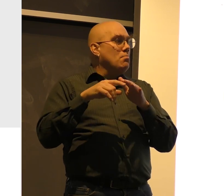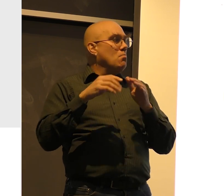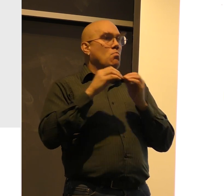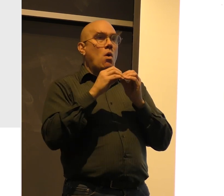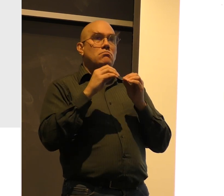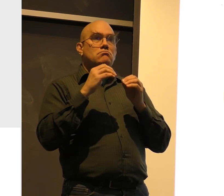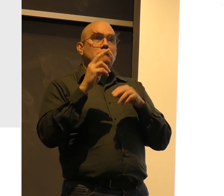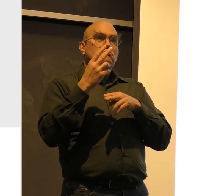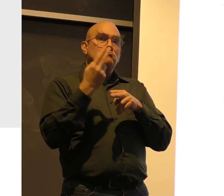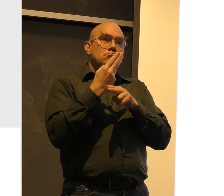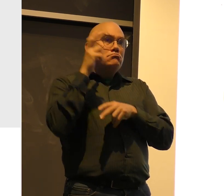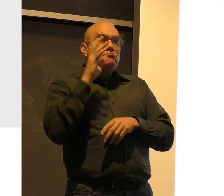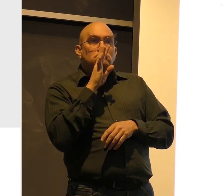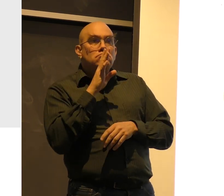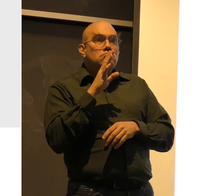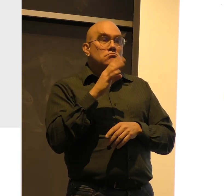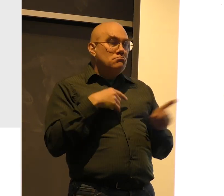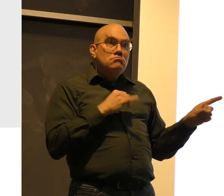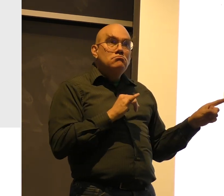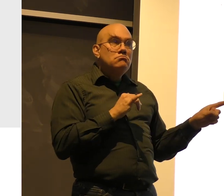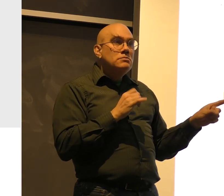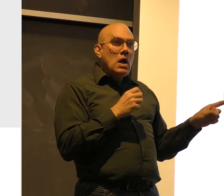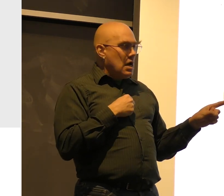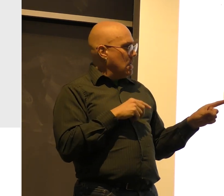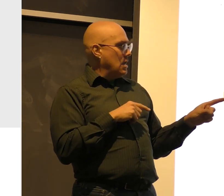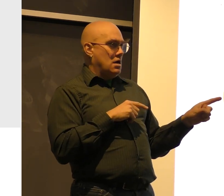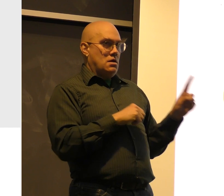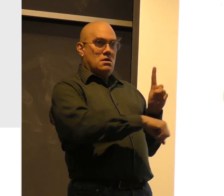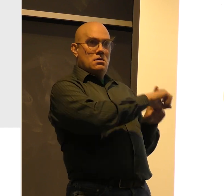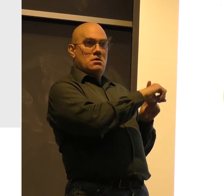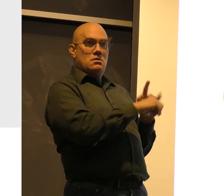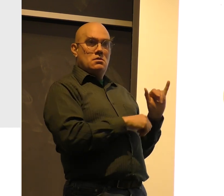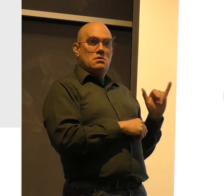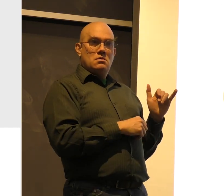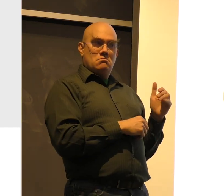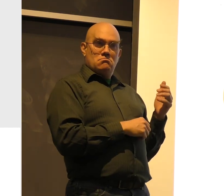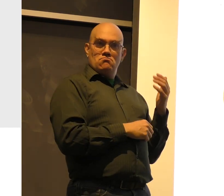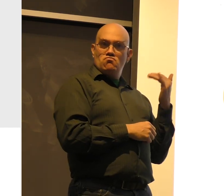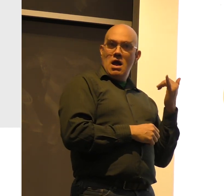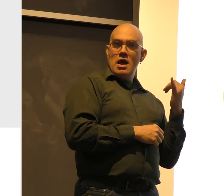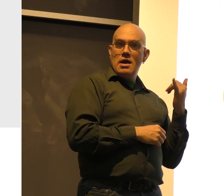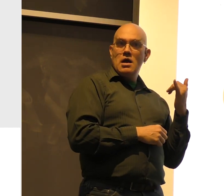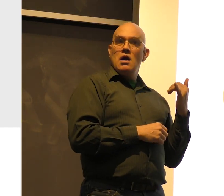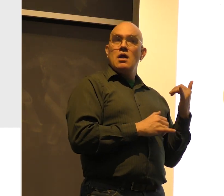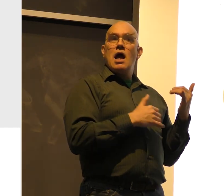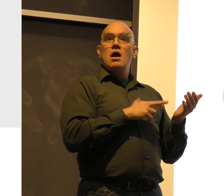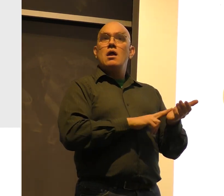up, I did not hear those things. I was the only person in a mainstream setting. This person had a very different deaf experience growing up. It really hit